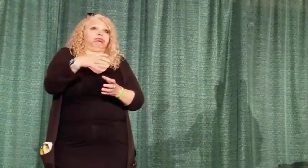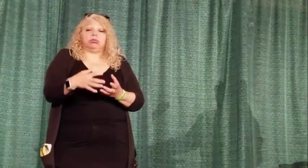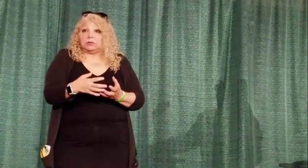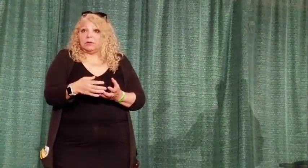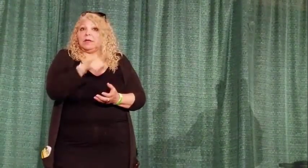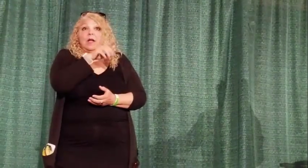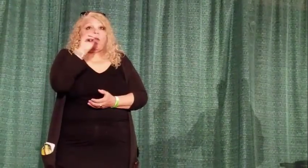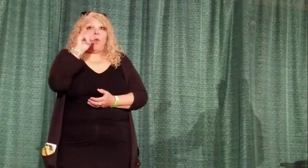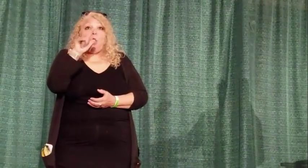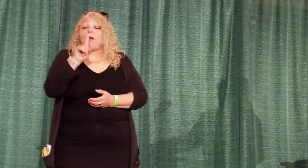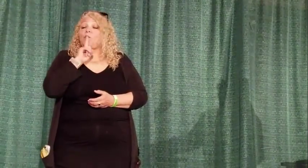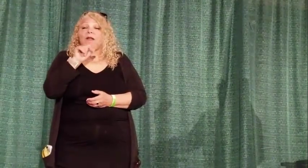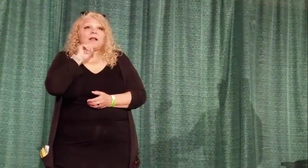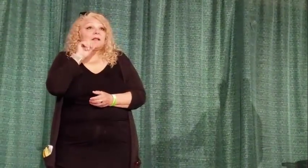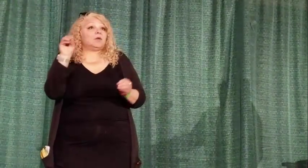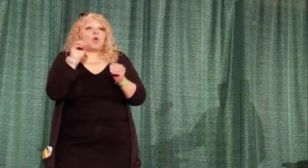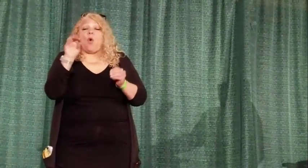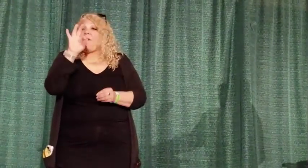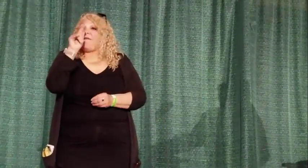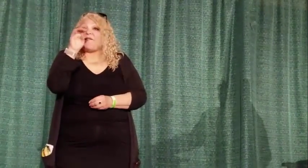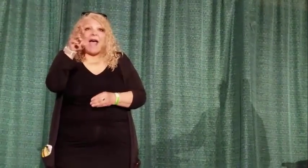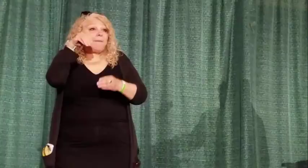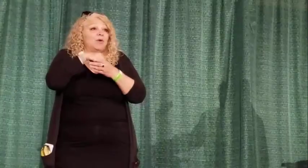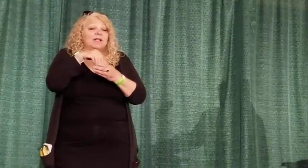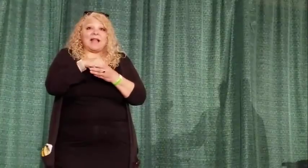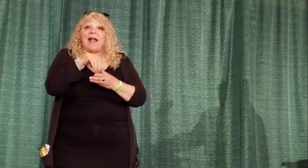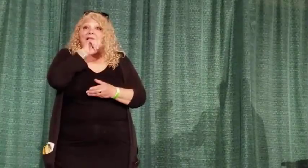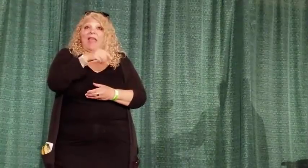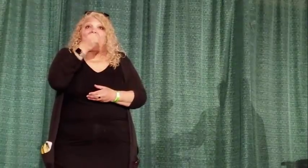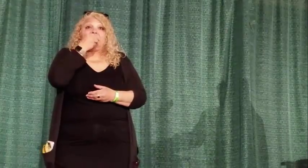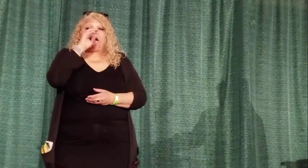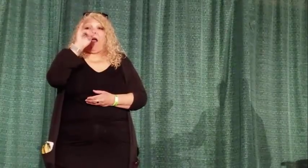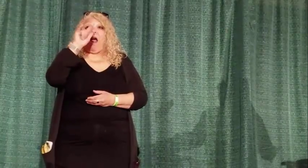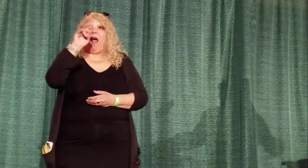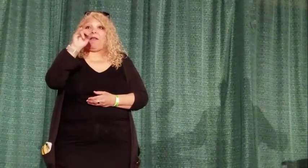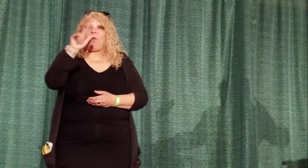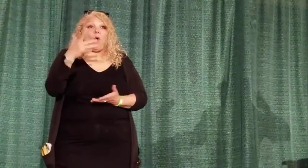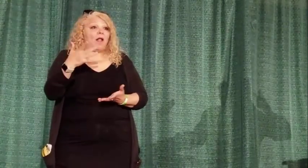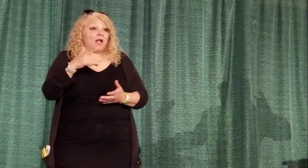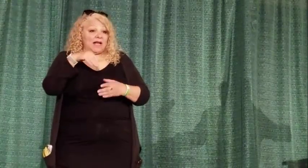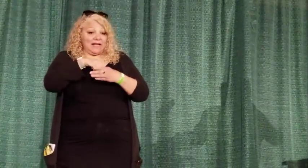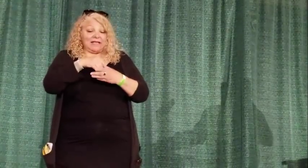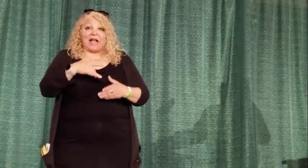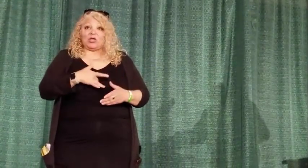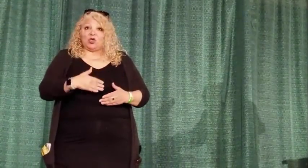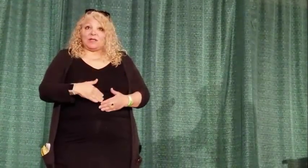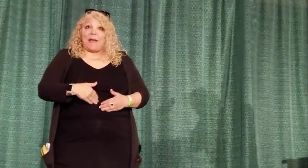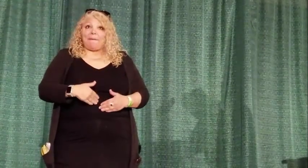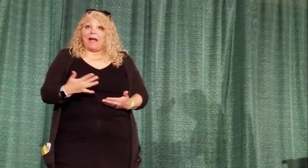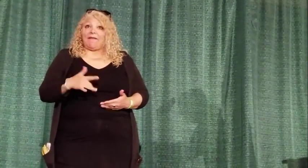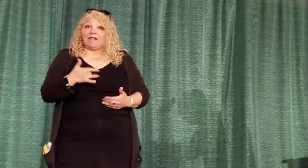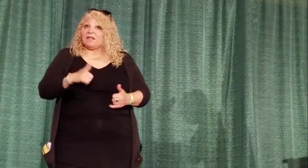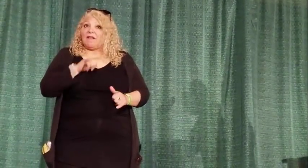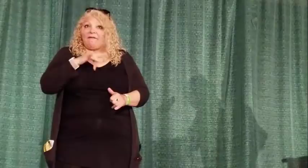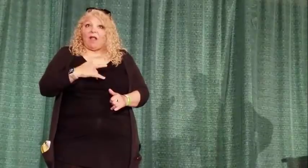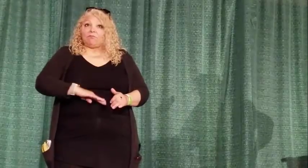has no significant nutrients and no fiber, it doesn't take up space. It doesn't signal the appestat to turn itself